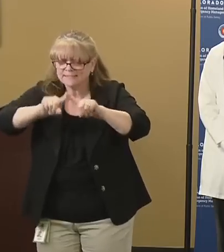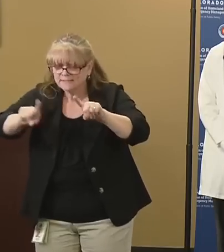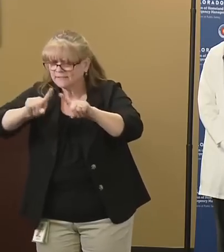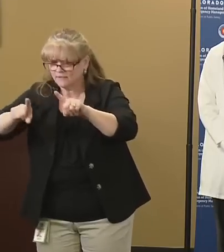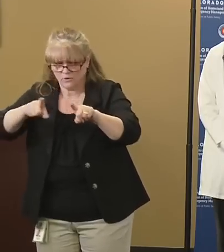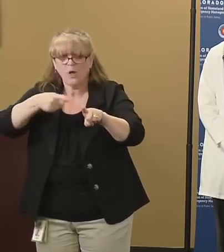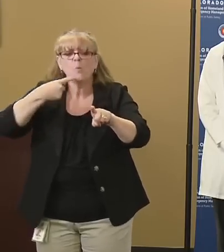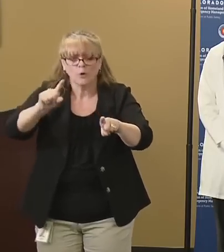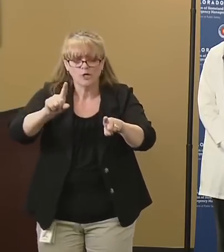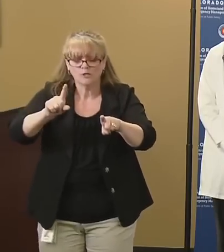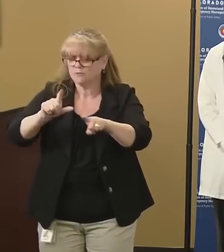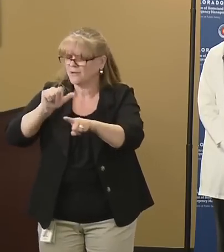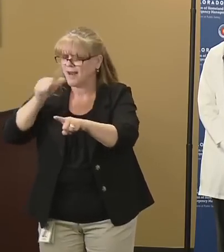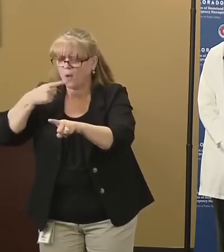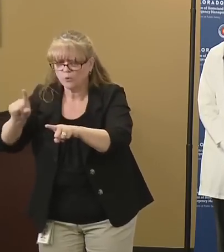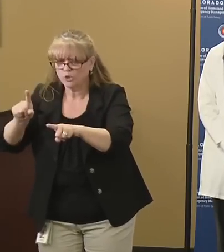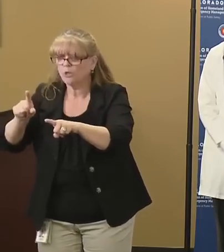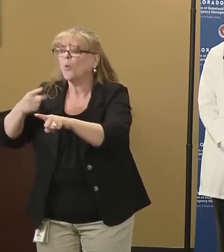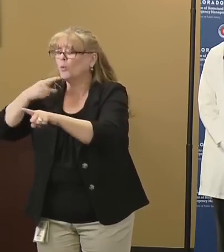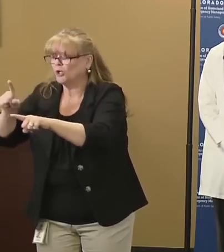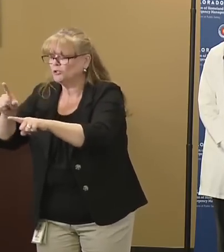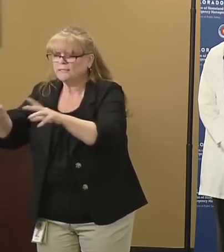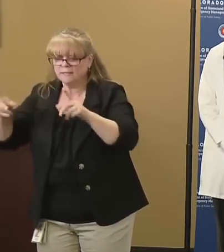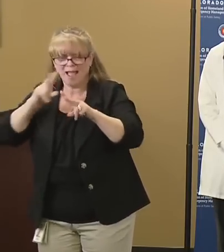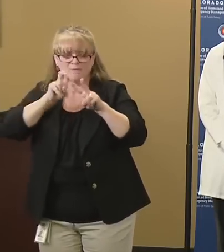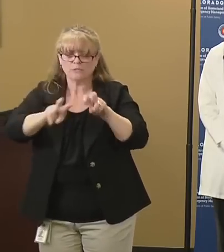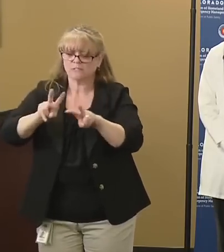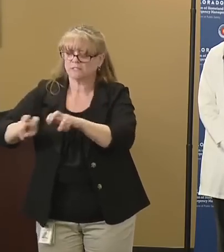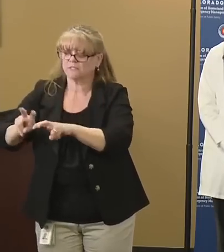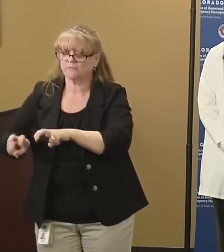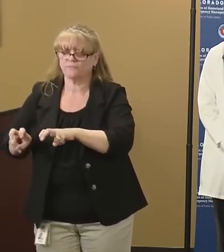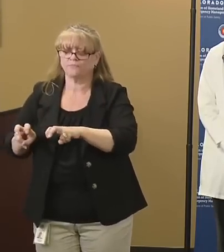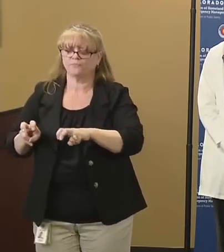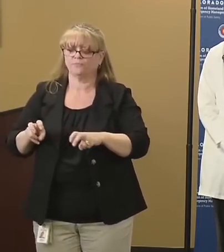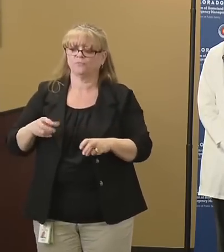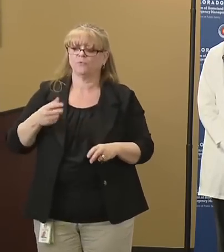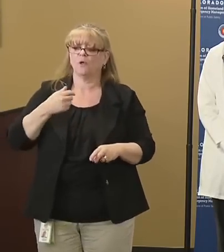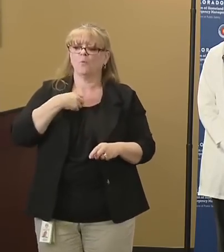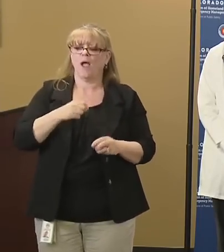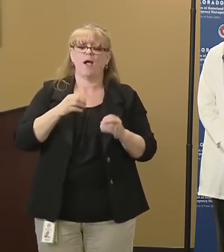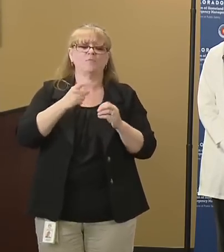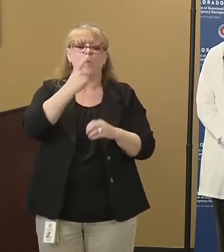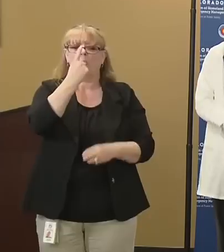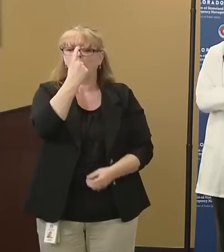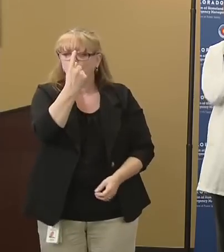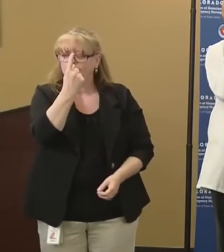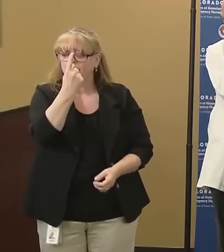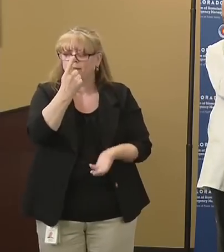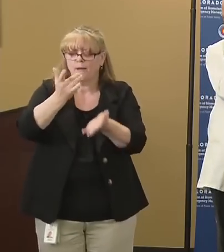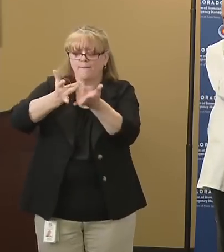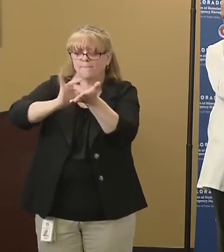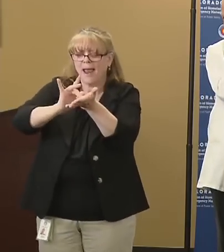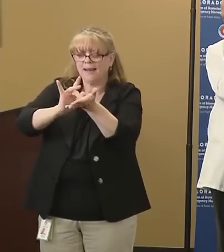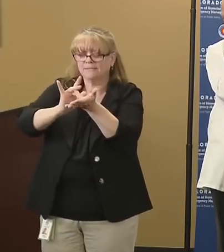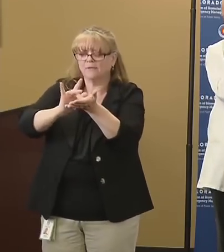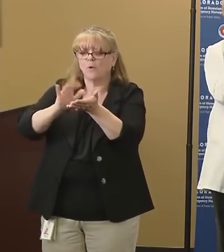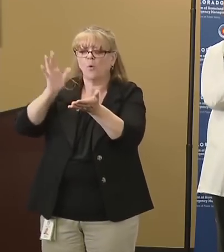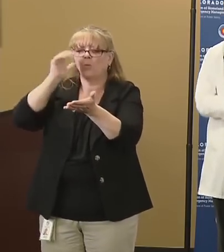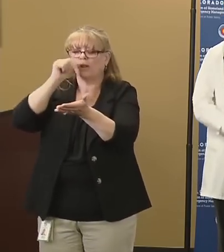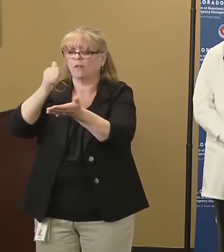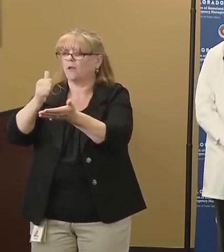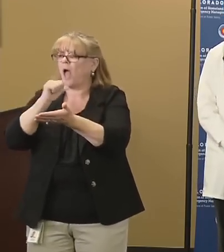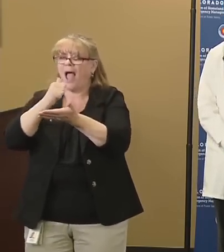there'll be any silver bullet. There's likely to be better practices and perhaps treatments that increase the survivorship rate over